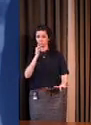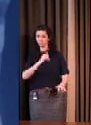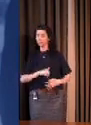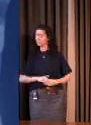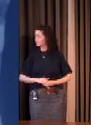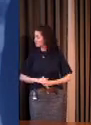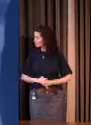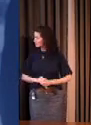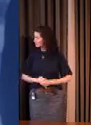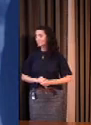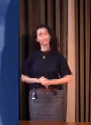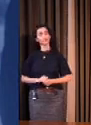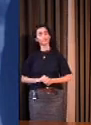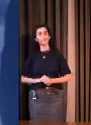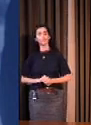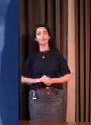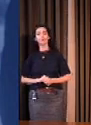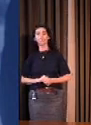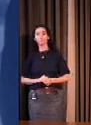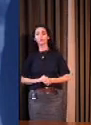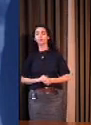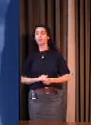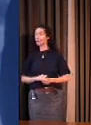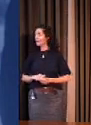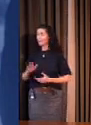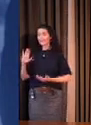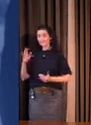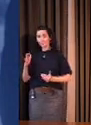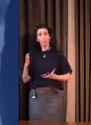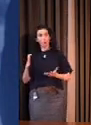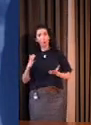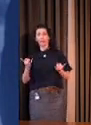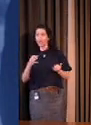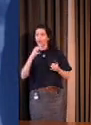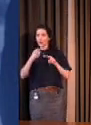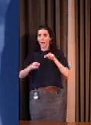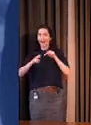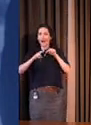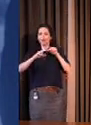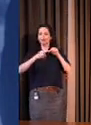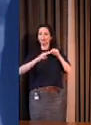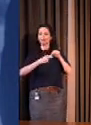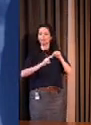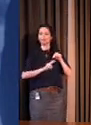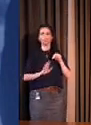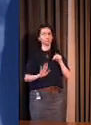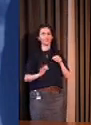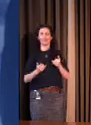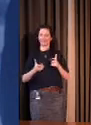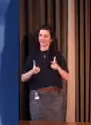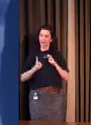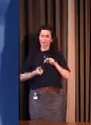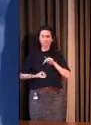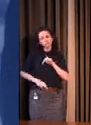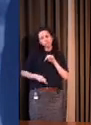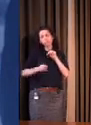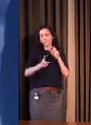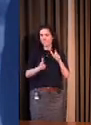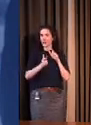quickly. And again, we've not yet seen any sign that it's slowing. It continues to go up at a very, very sharp